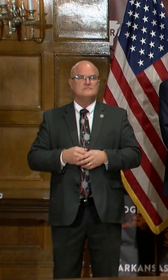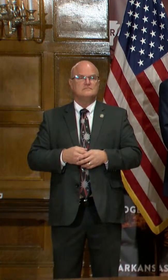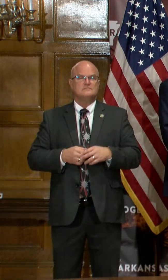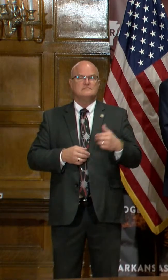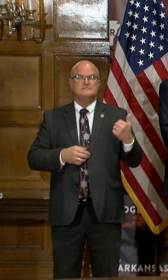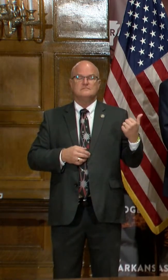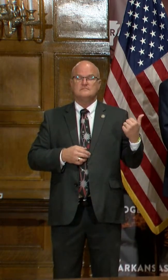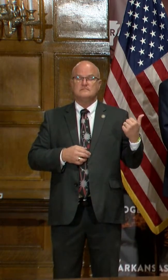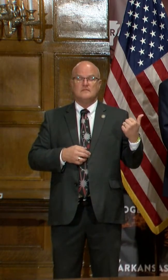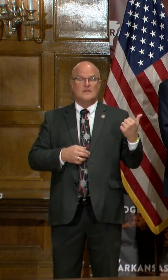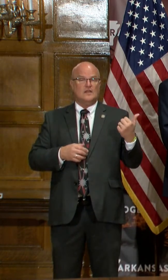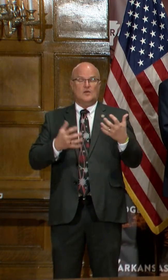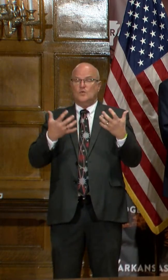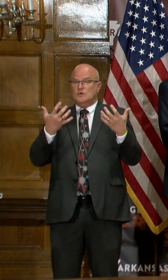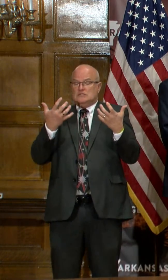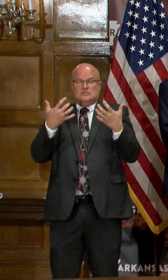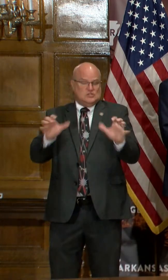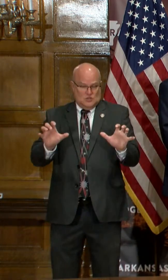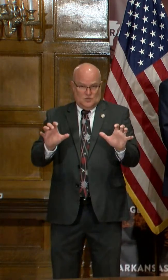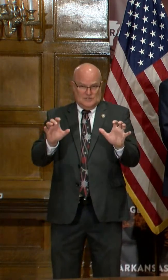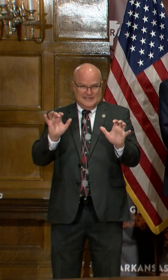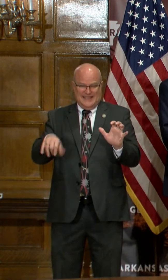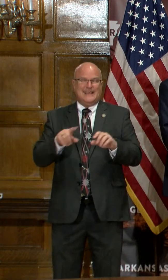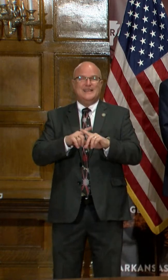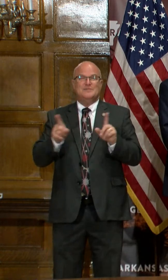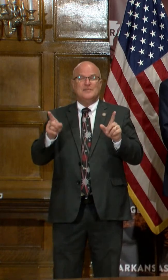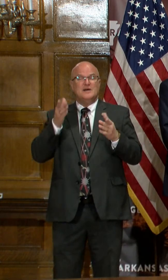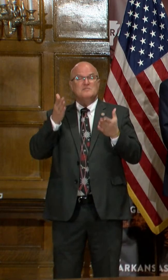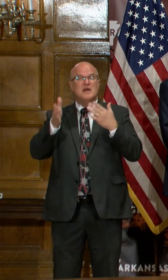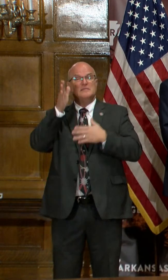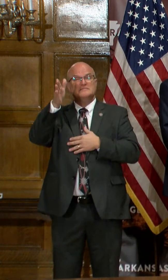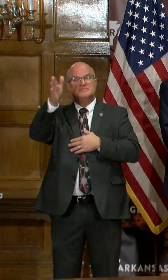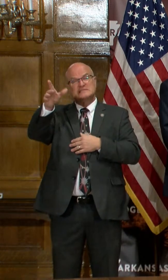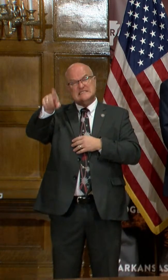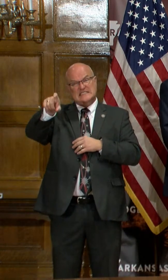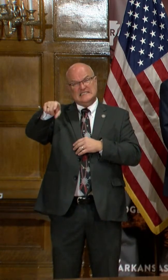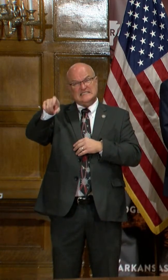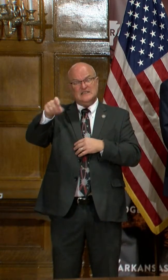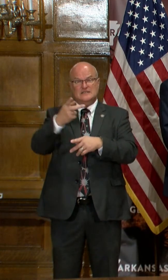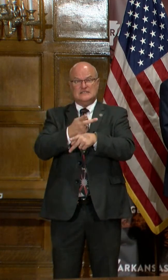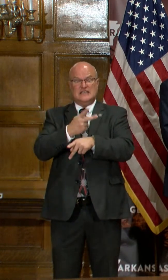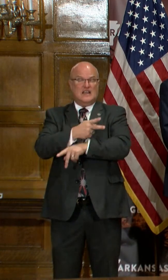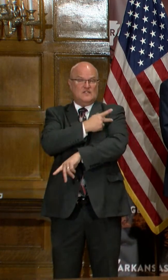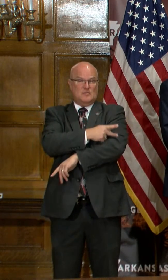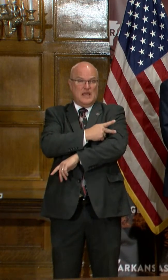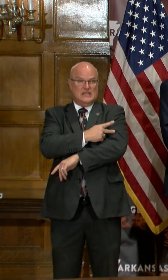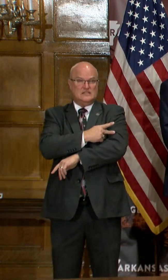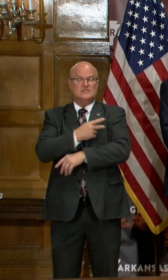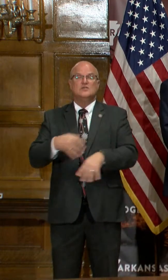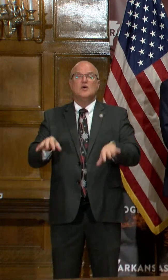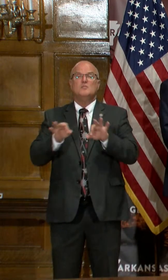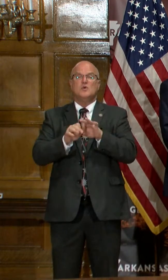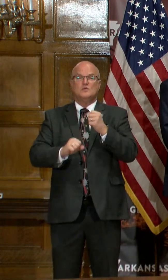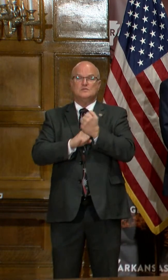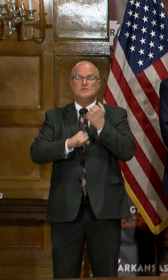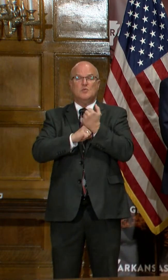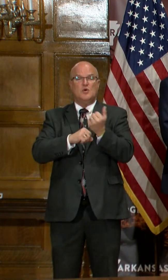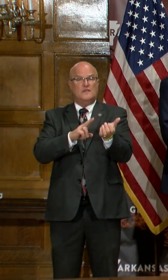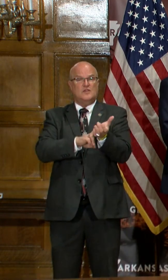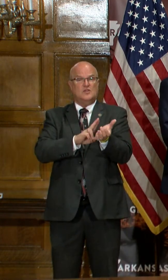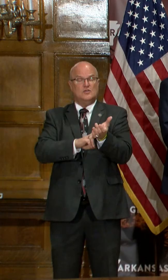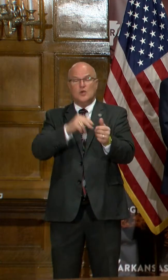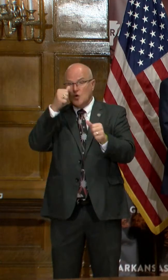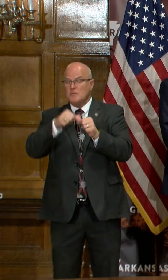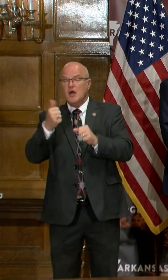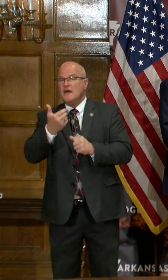Well, we obviously don't want to ever do that, but there may be times in the future where that's necessary to care for patients, and so it's important that we support our nurses. And